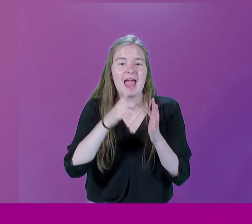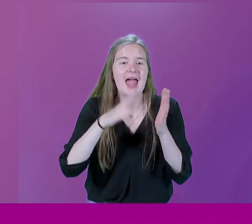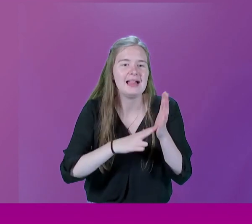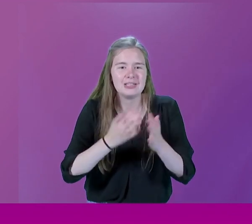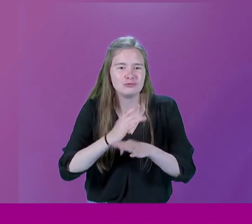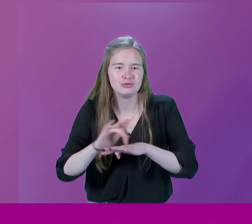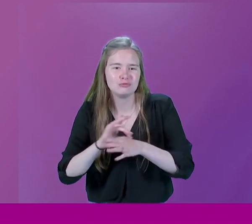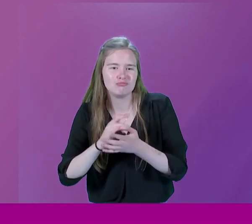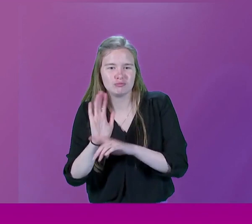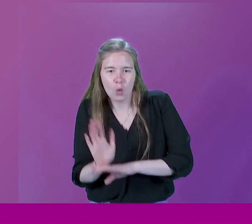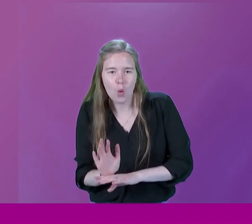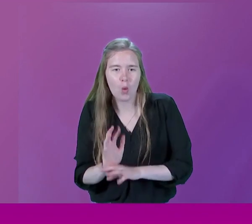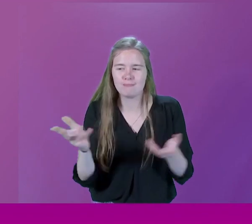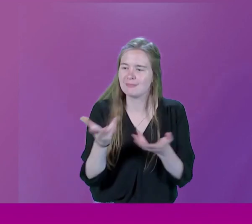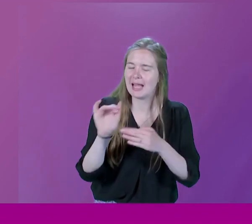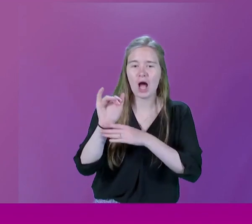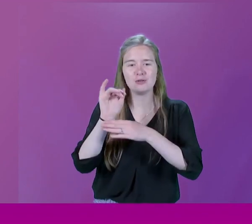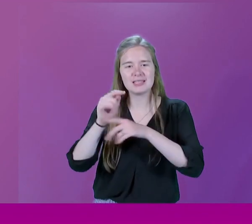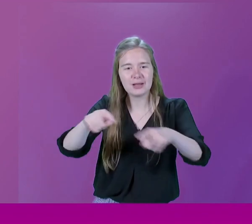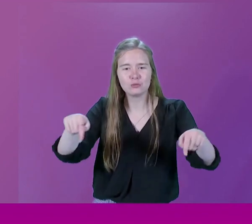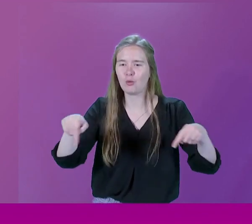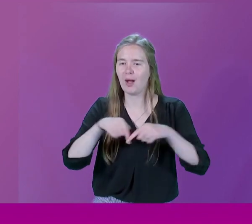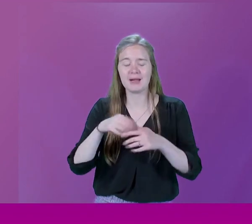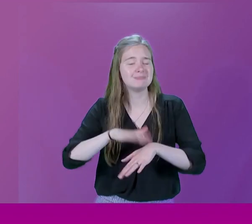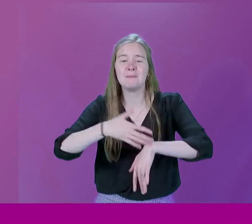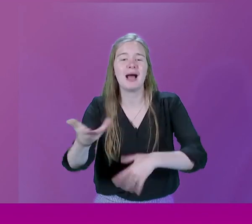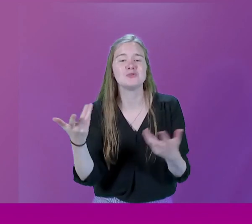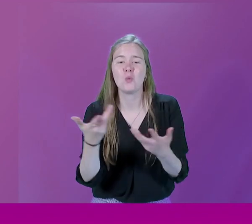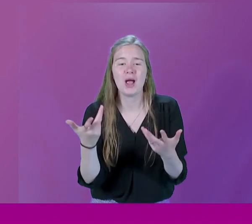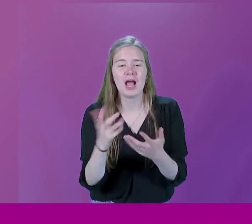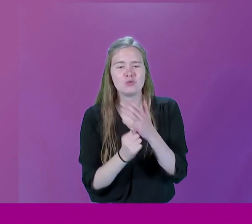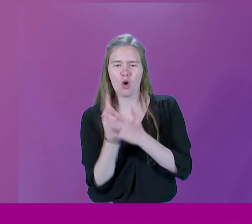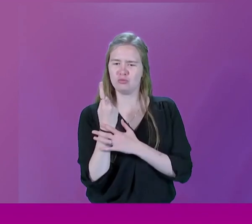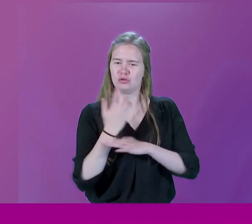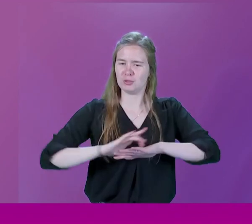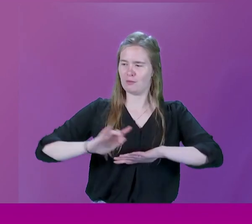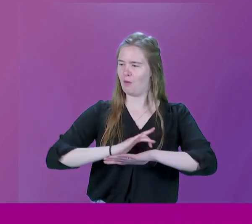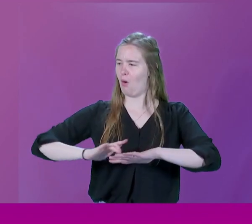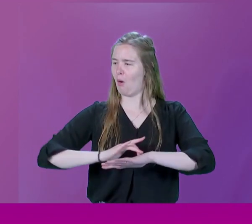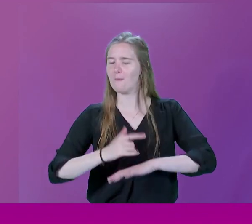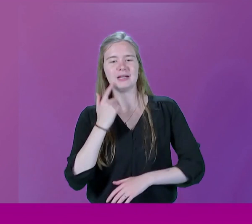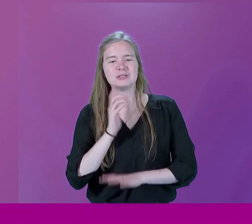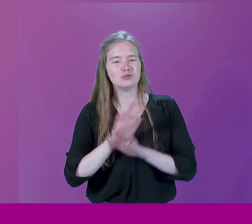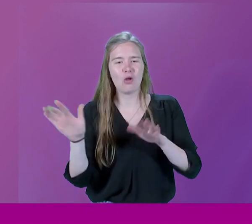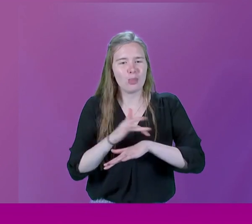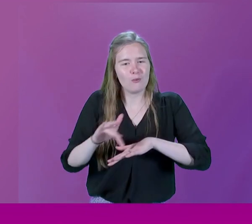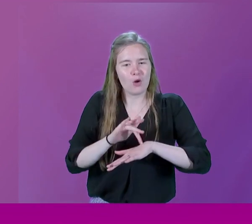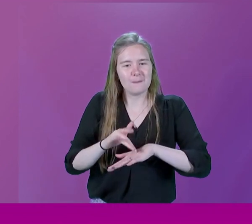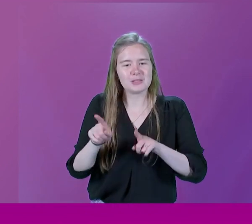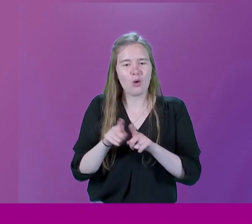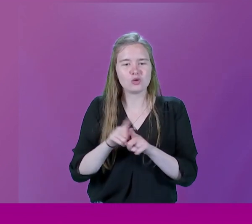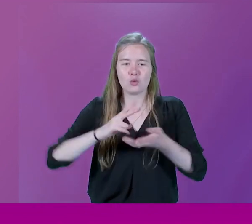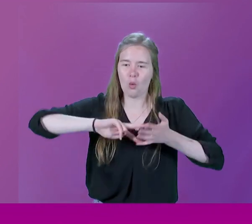something, and playing outdoors in the square. It didn't matter. It was a chance to perform, because it isn't just the performance, it's